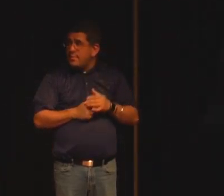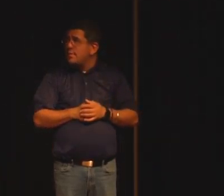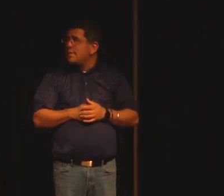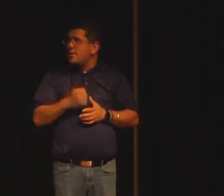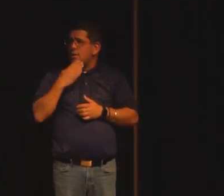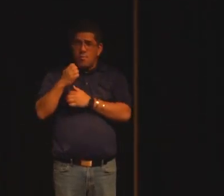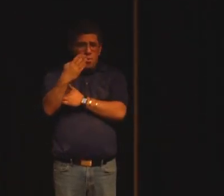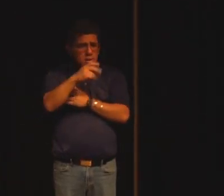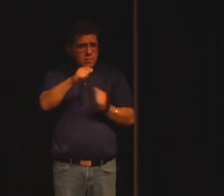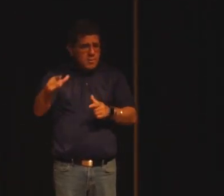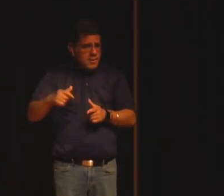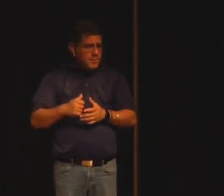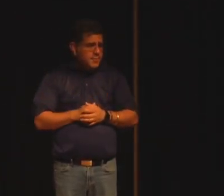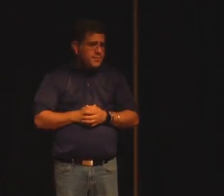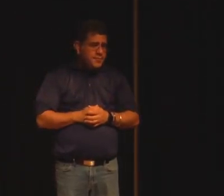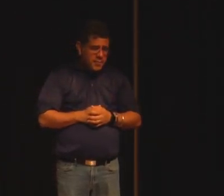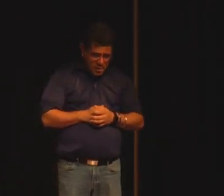Good morning, everybody.